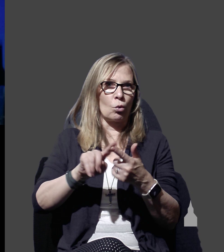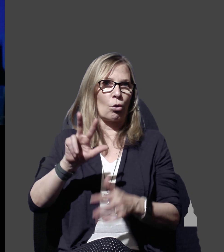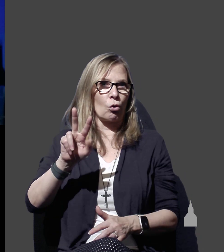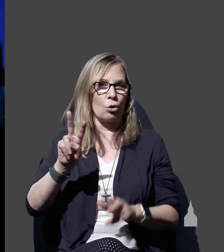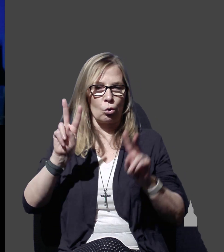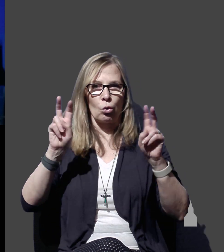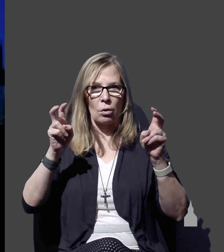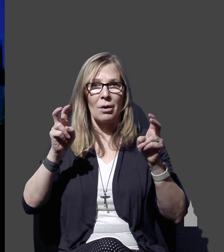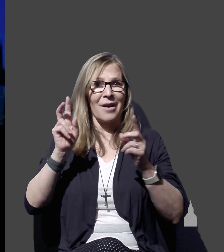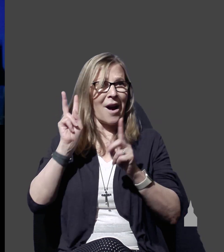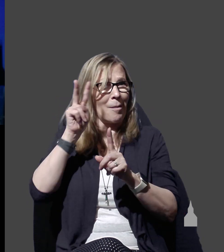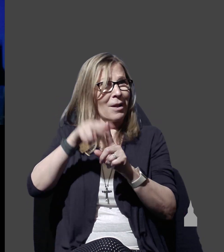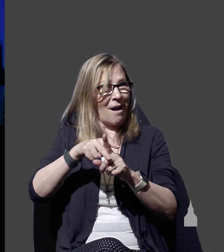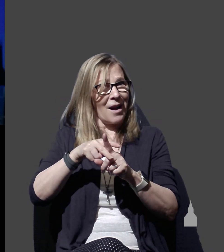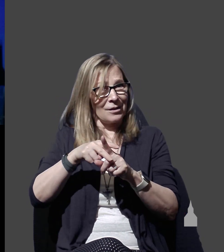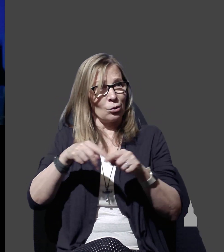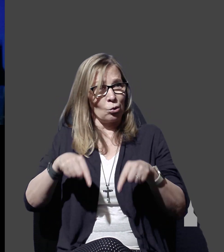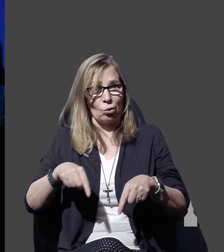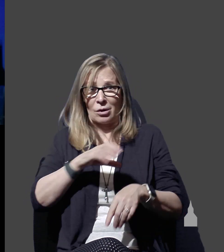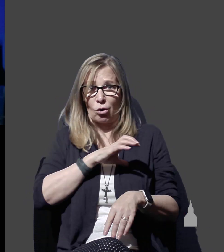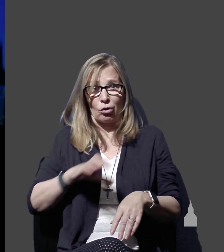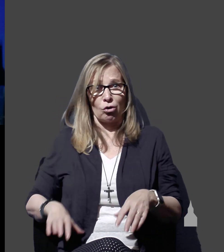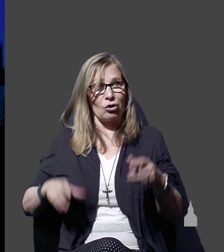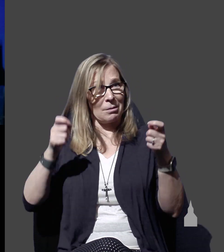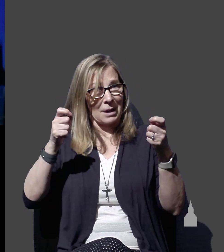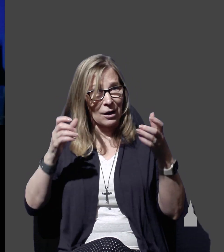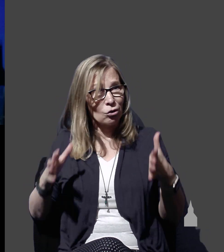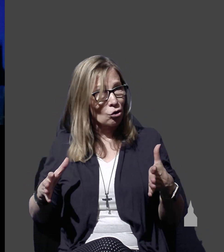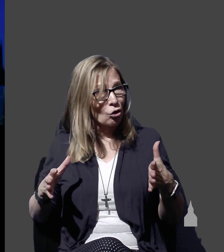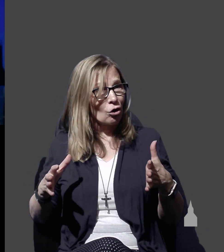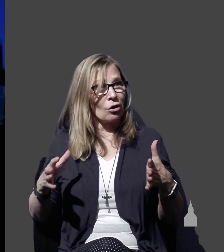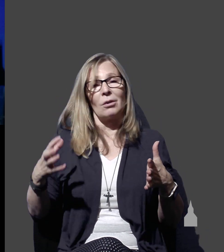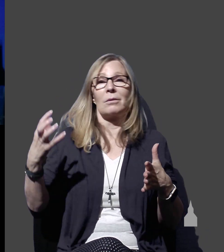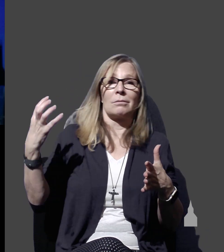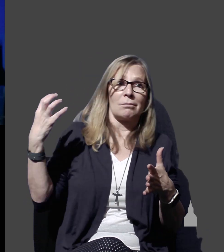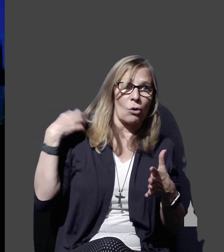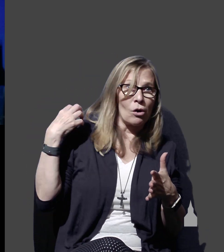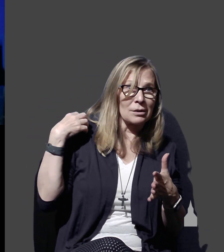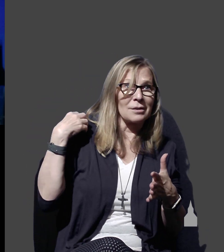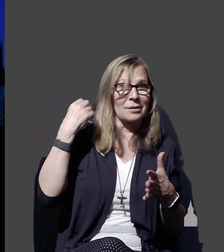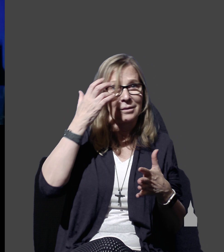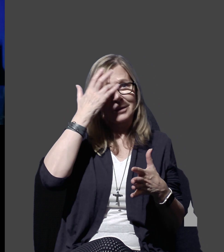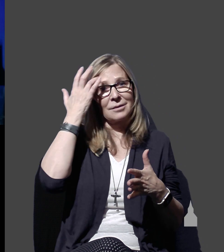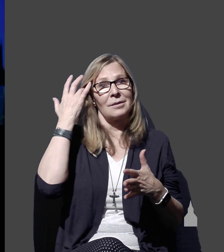apply certainly to a Christian manager, employer, boss.